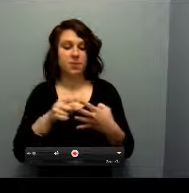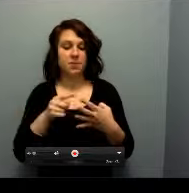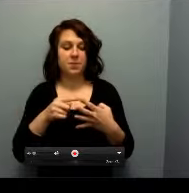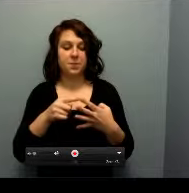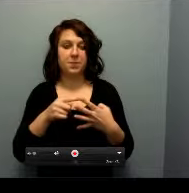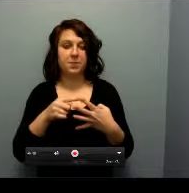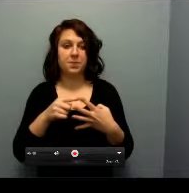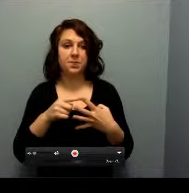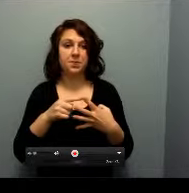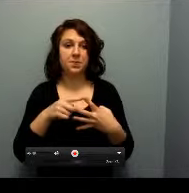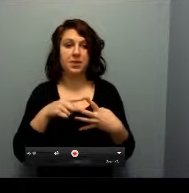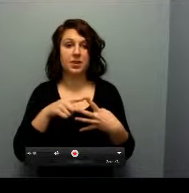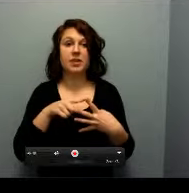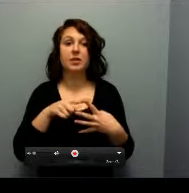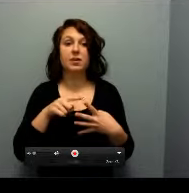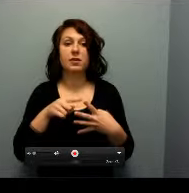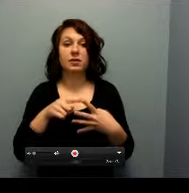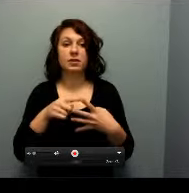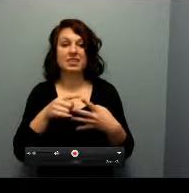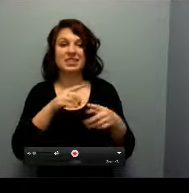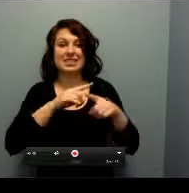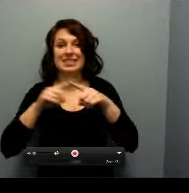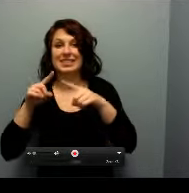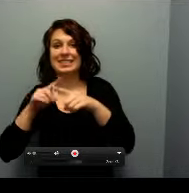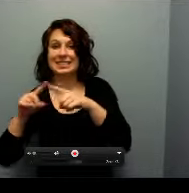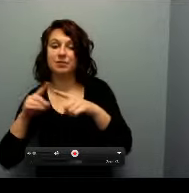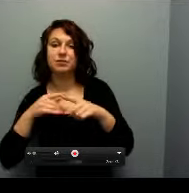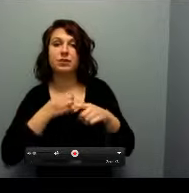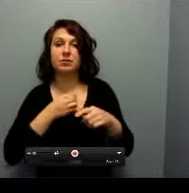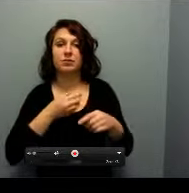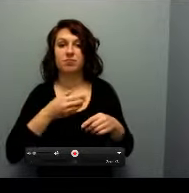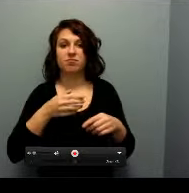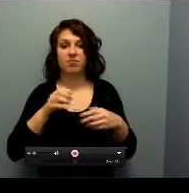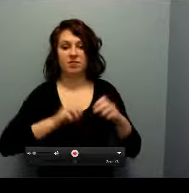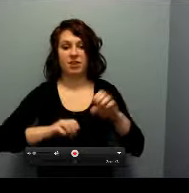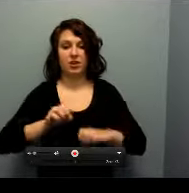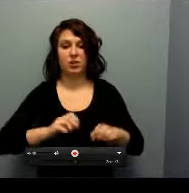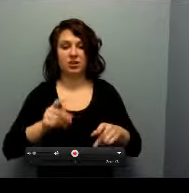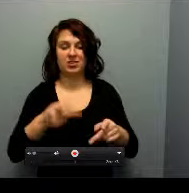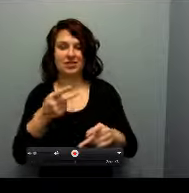There's different kinds of evaluations. There's evaluative versus developmental.